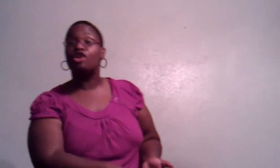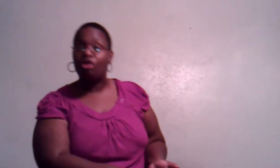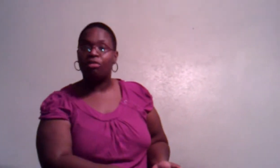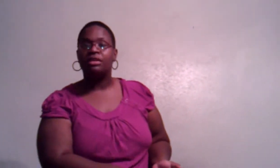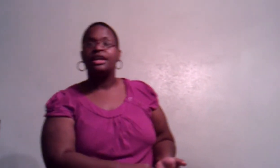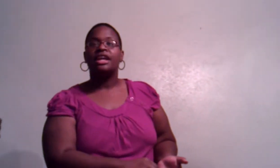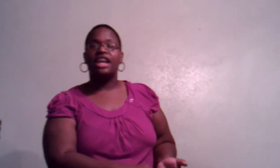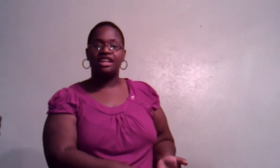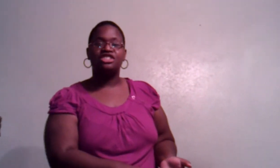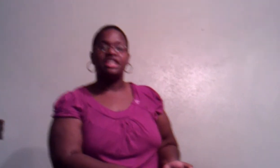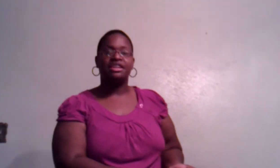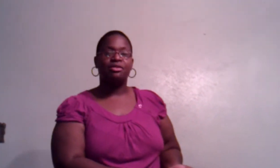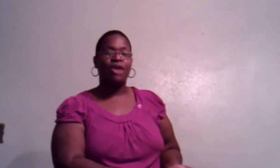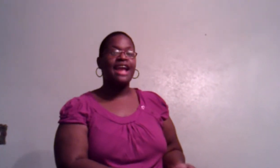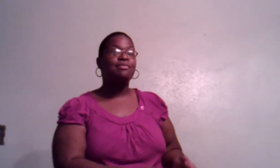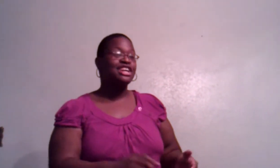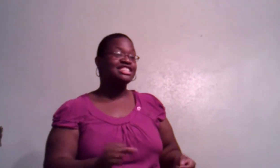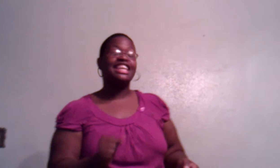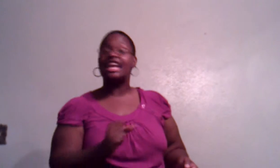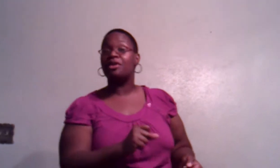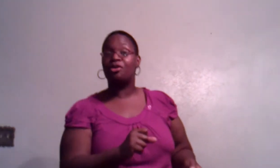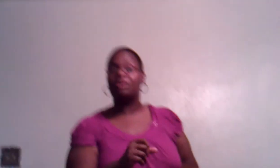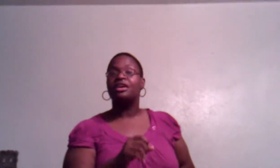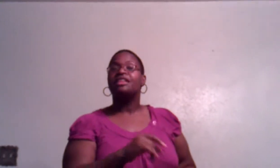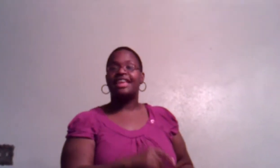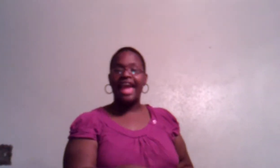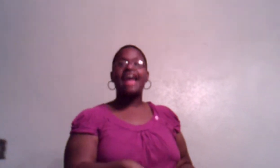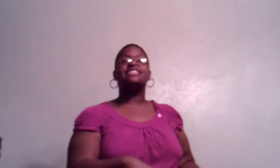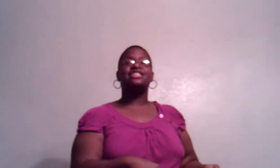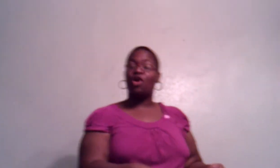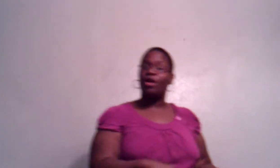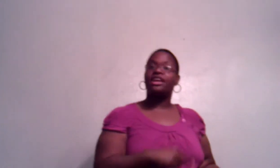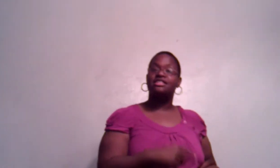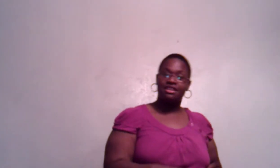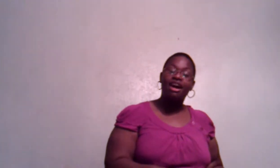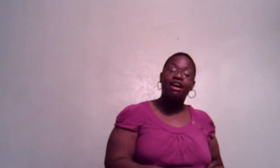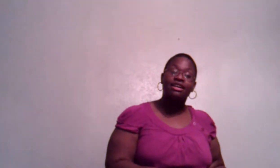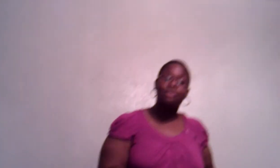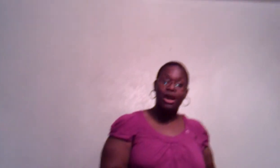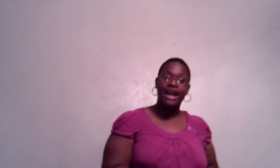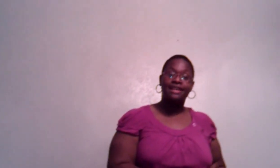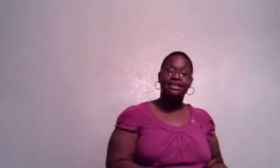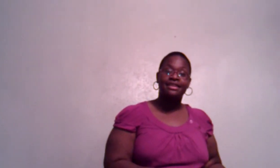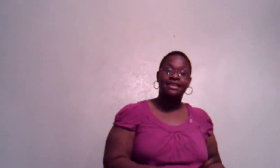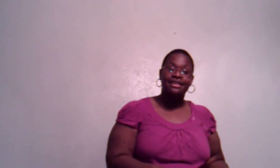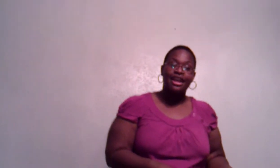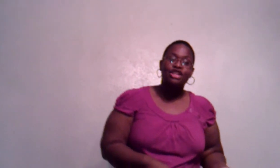chemical energy, right? Because the the gas is going into the car, right? Yes.